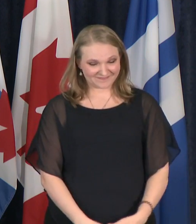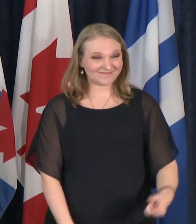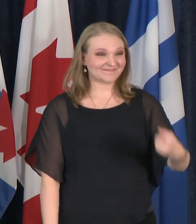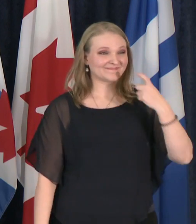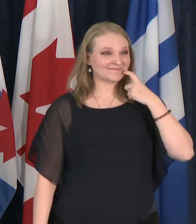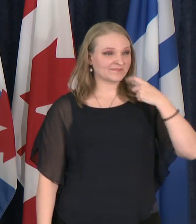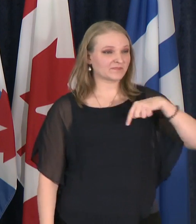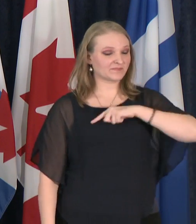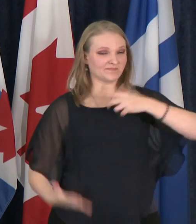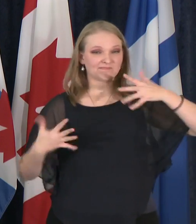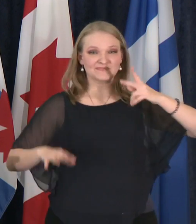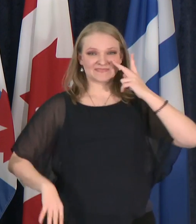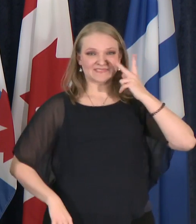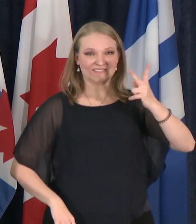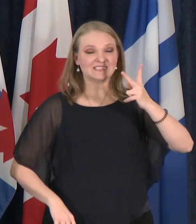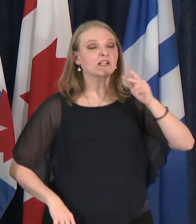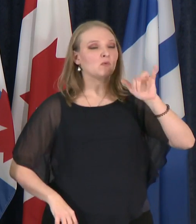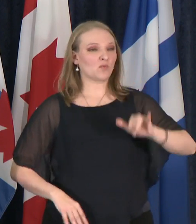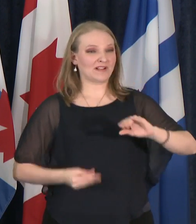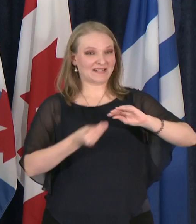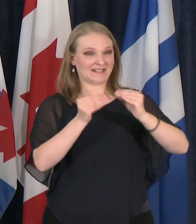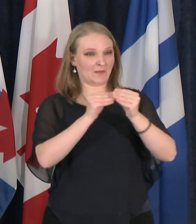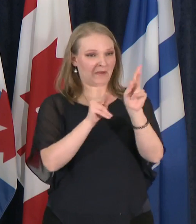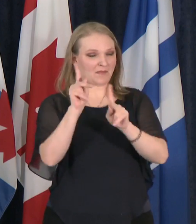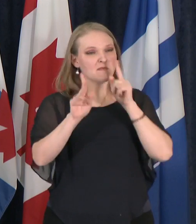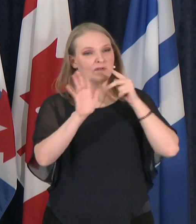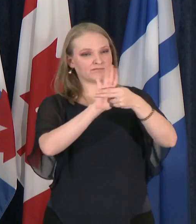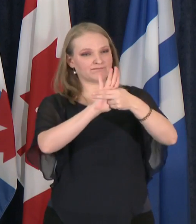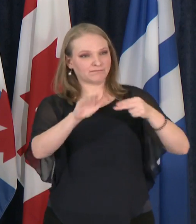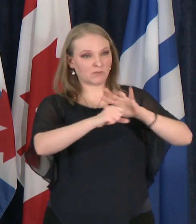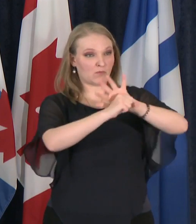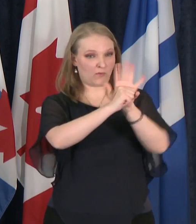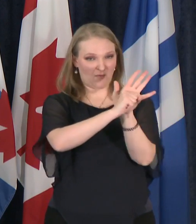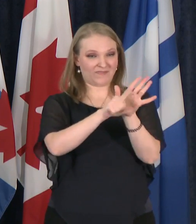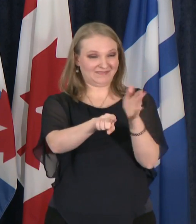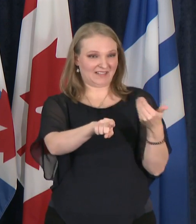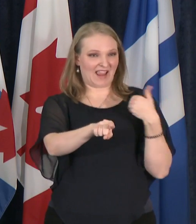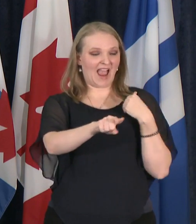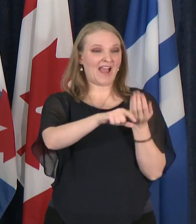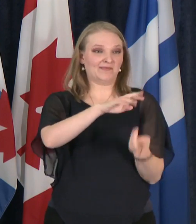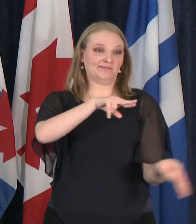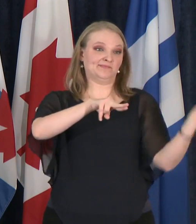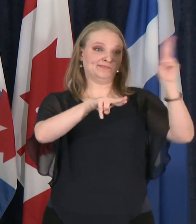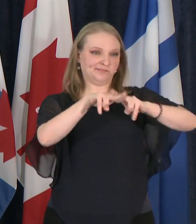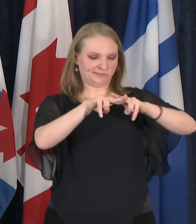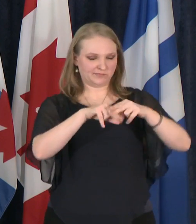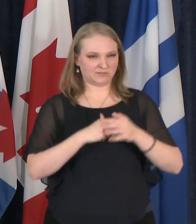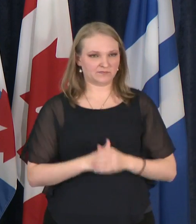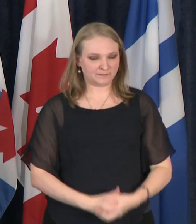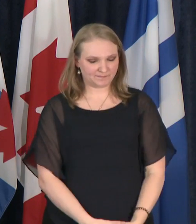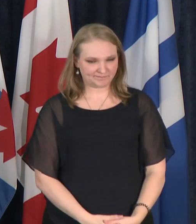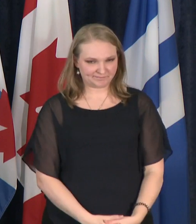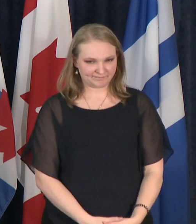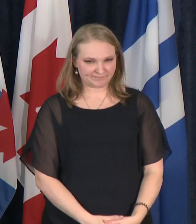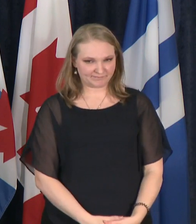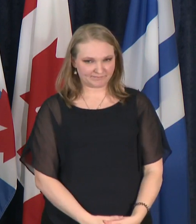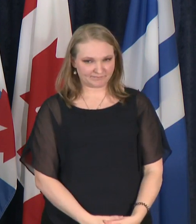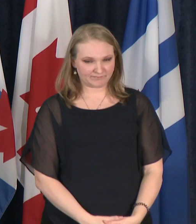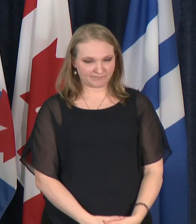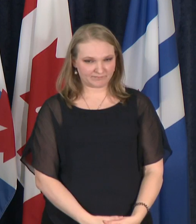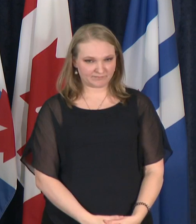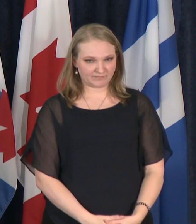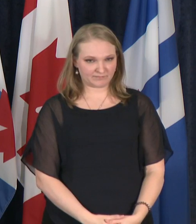seen a significant increase in cases of COVID-19, some of which are